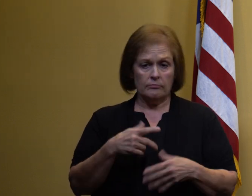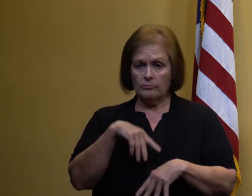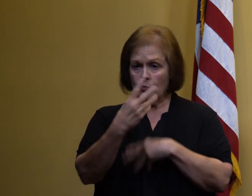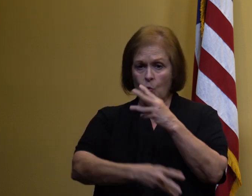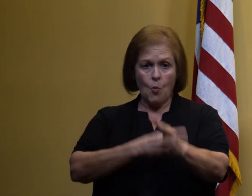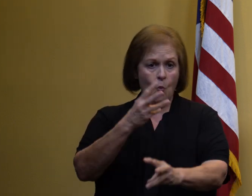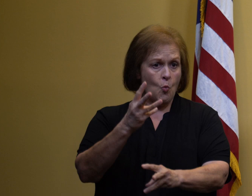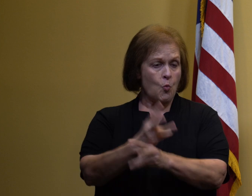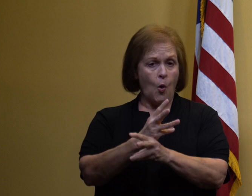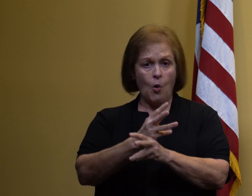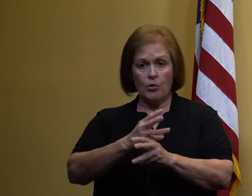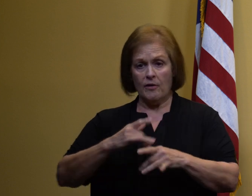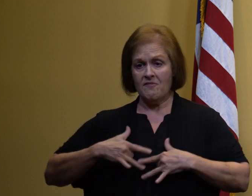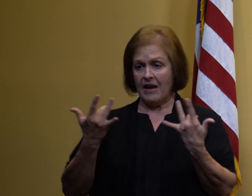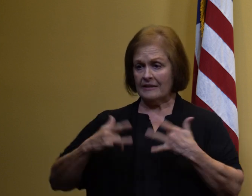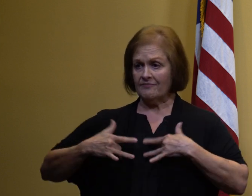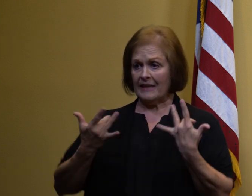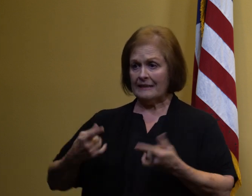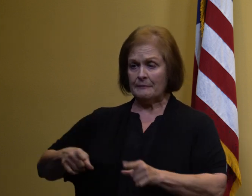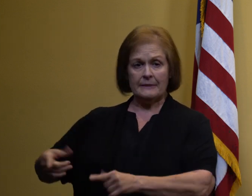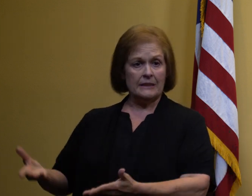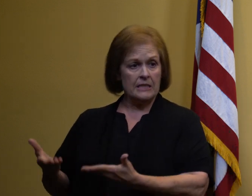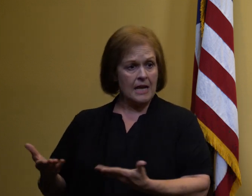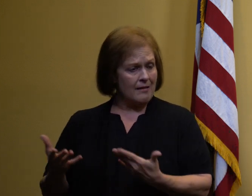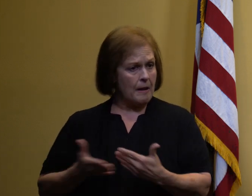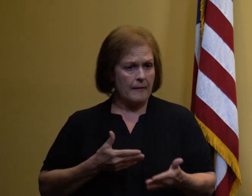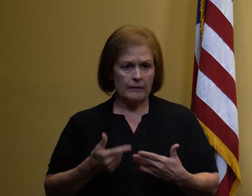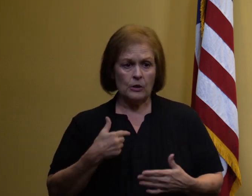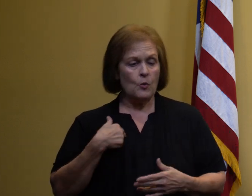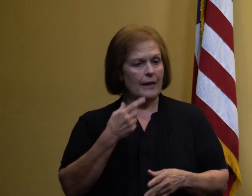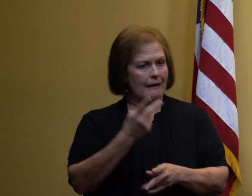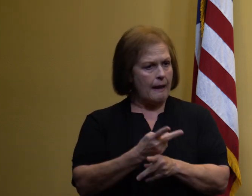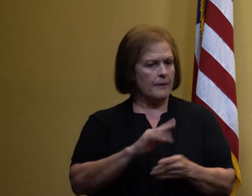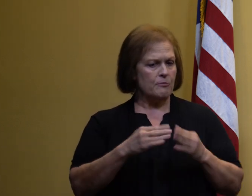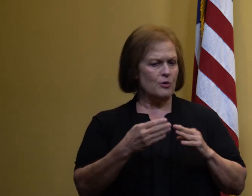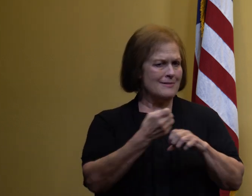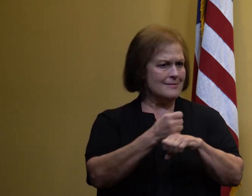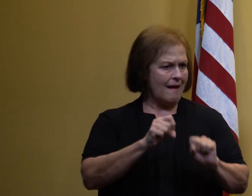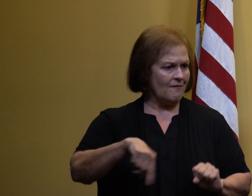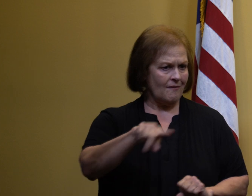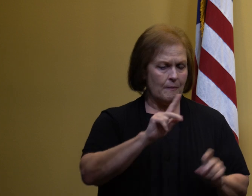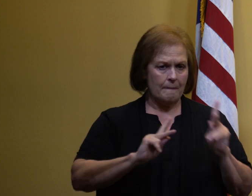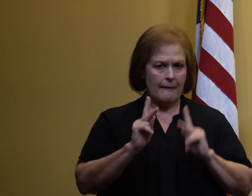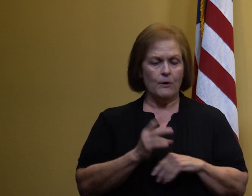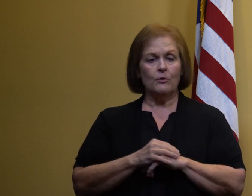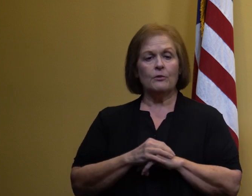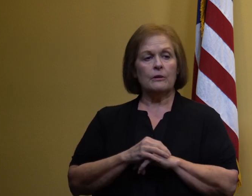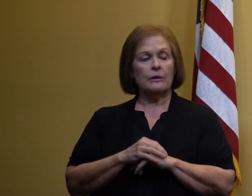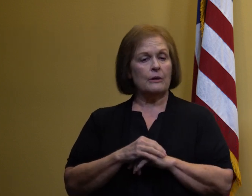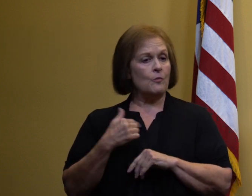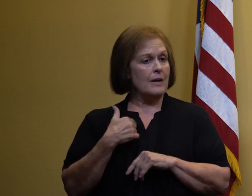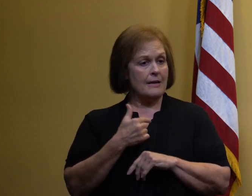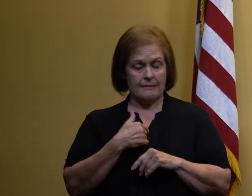world-class events, and in spite of keeping our community safe, as well as making sound and